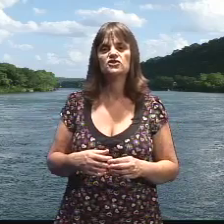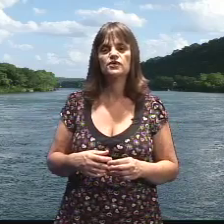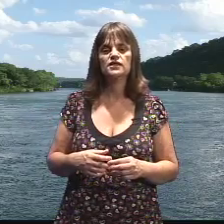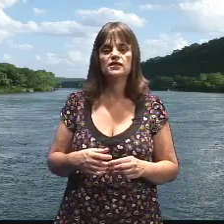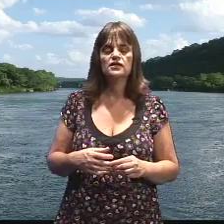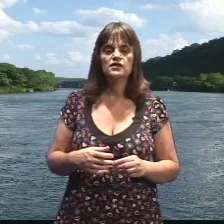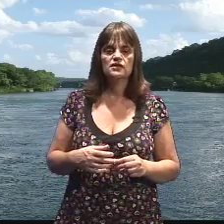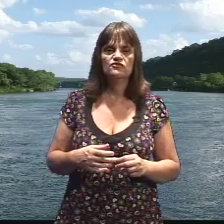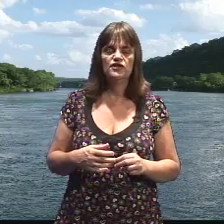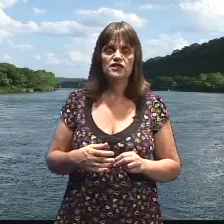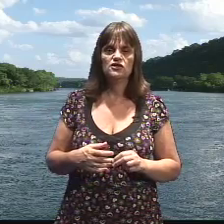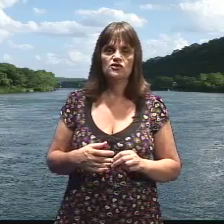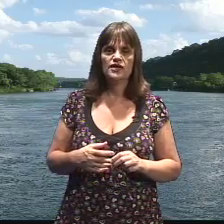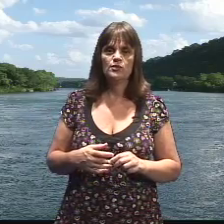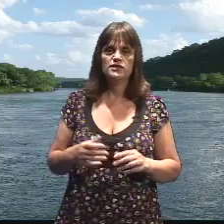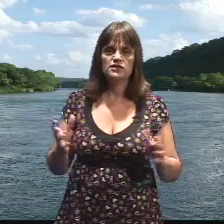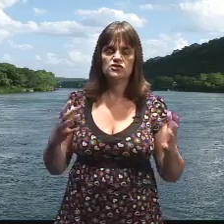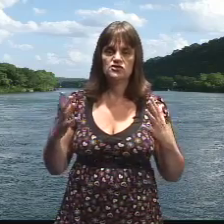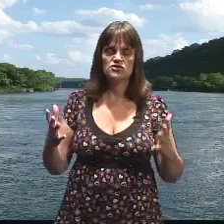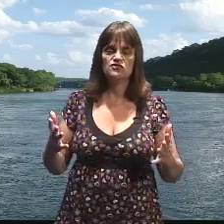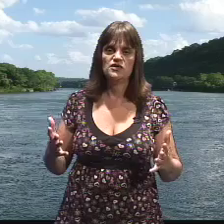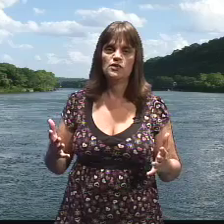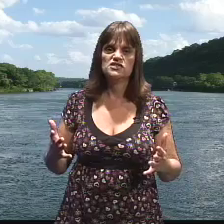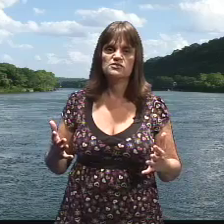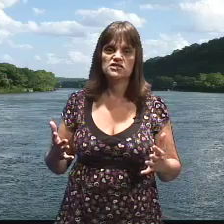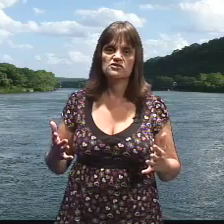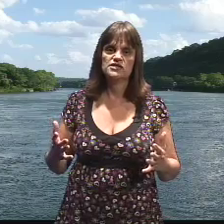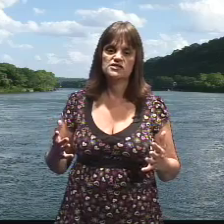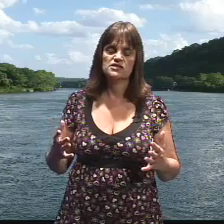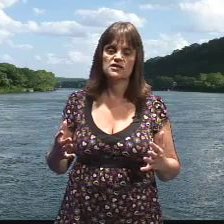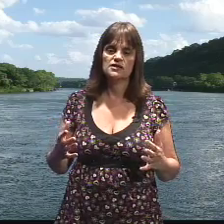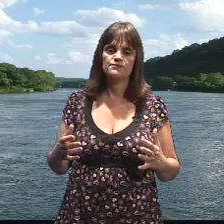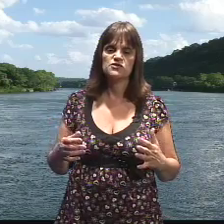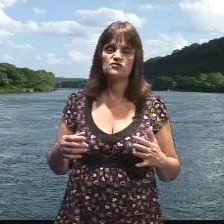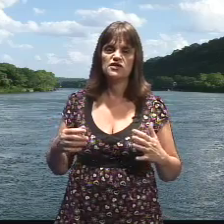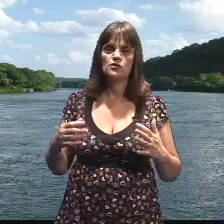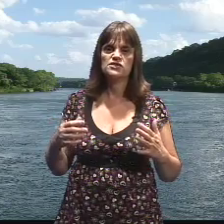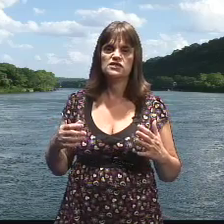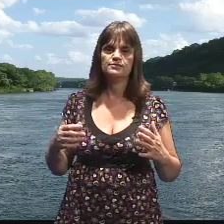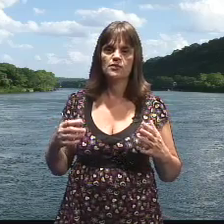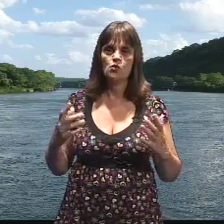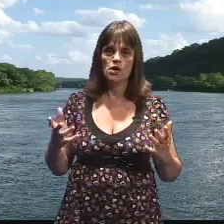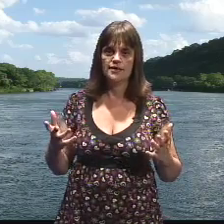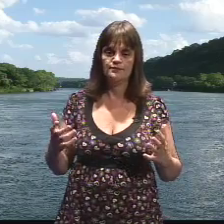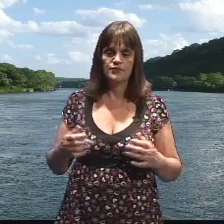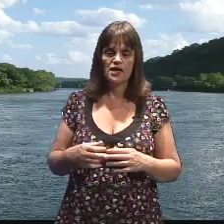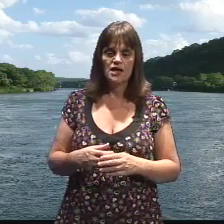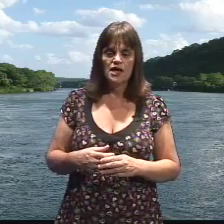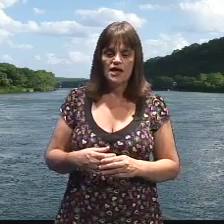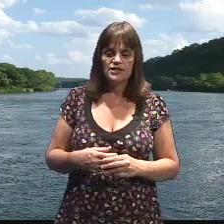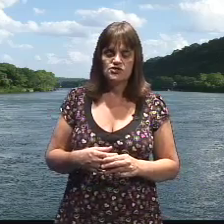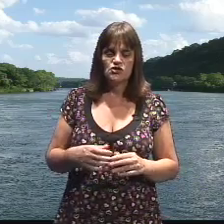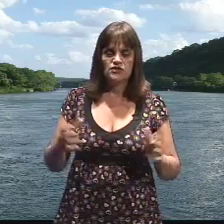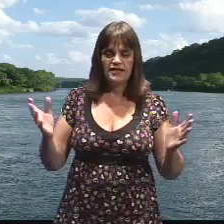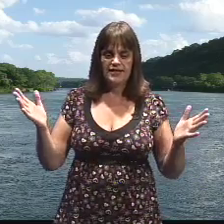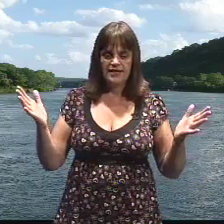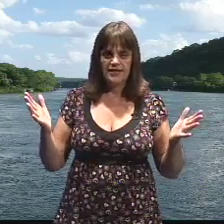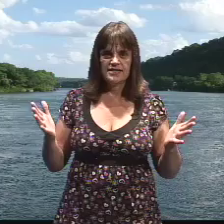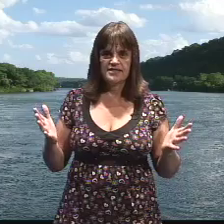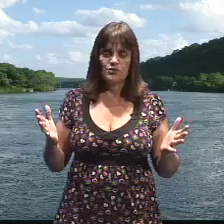introductory video that we did to the Sophia Wisdom series, Sophia Wisdom 1. So today, again, like I said, we're going